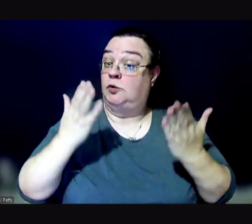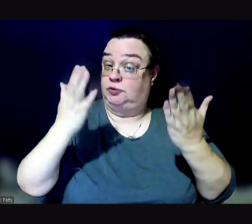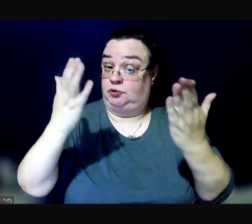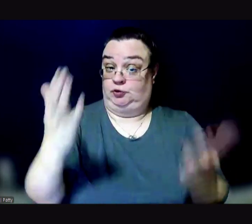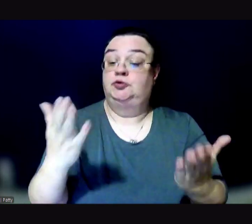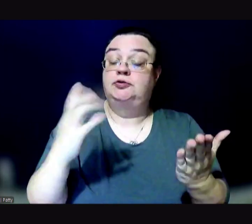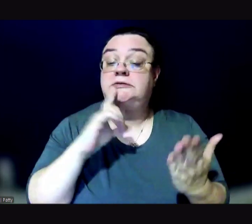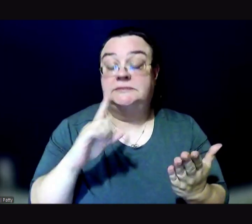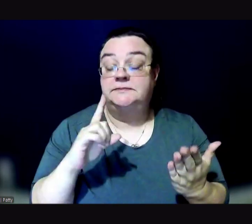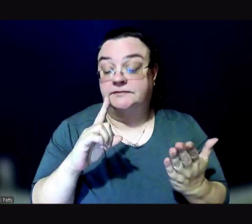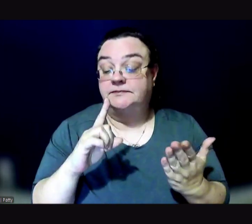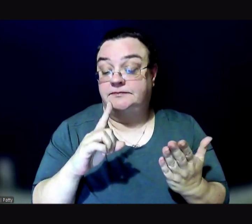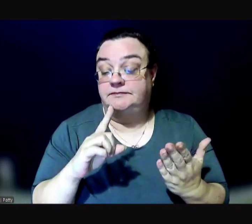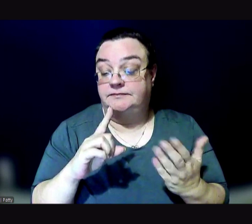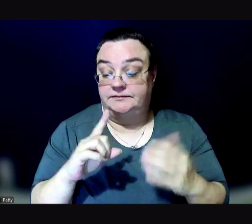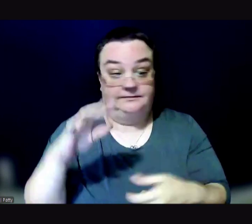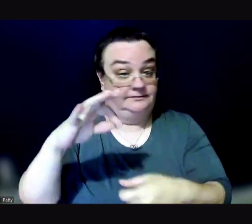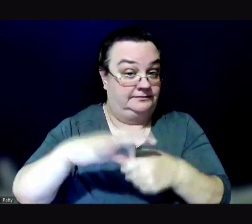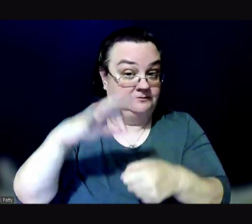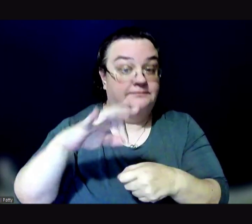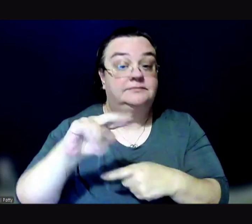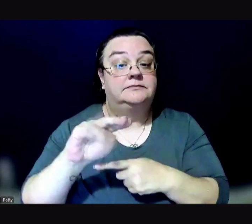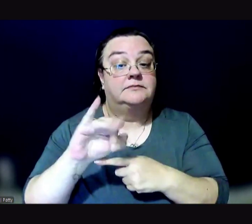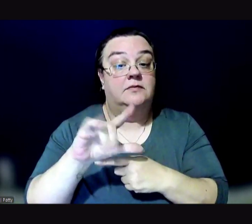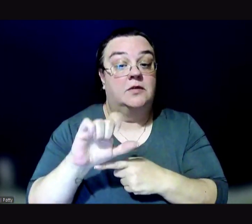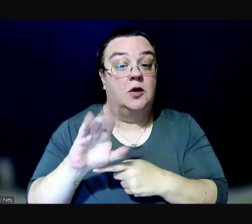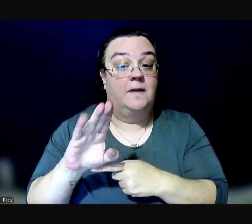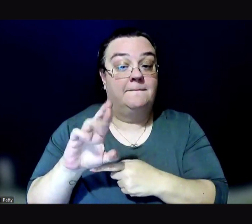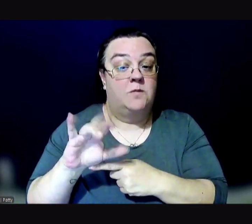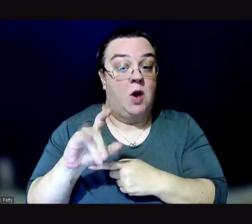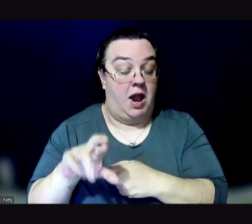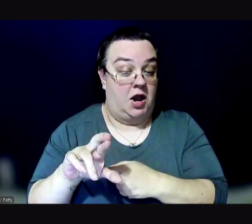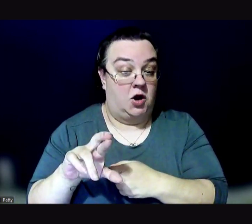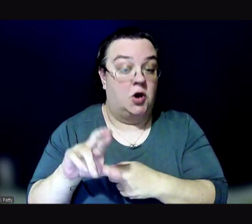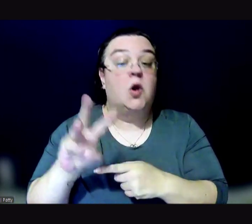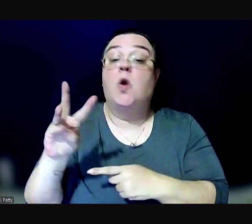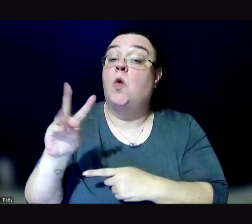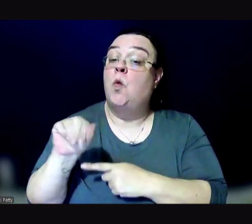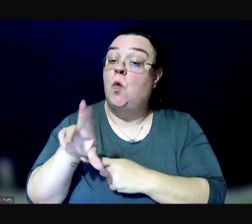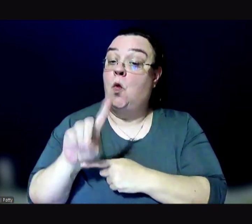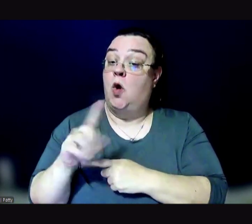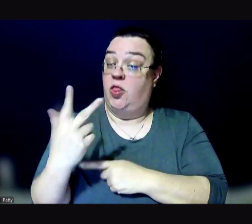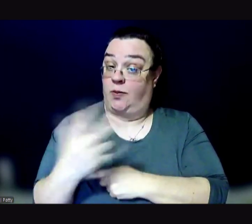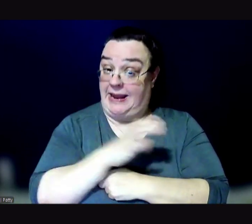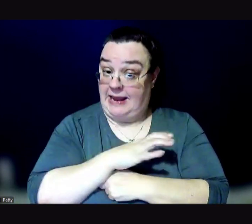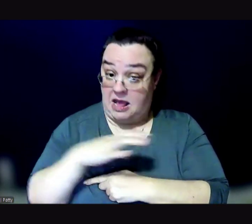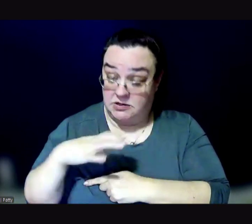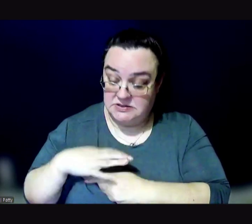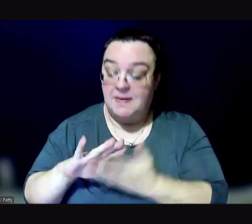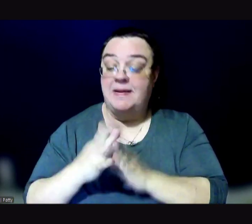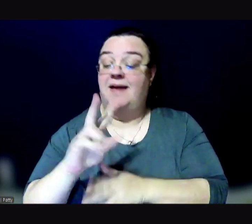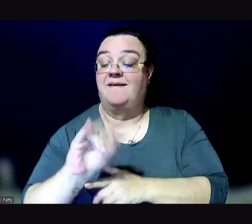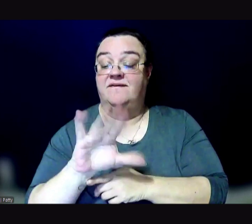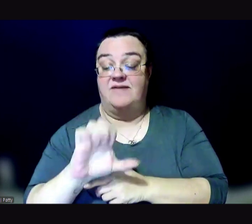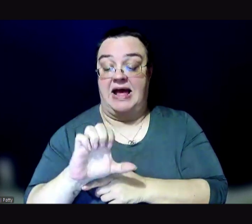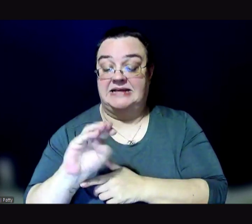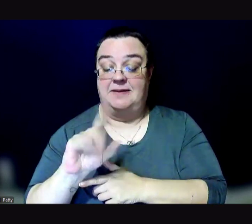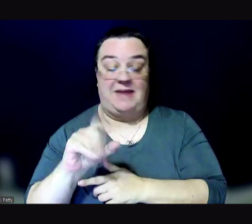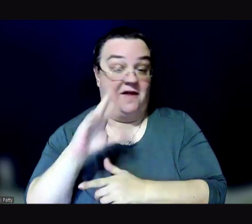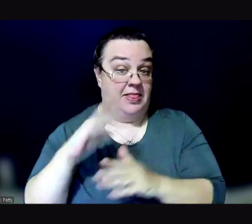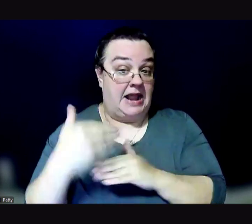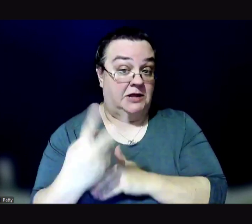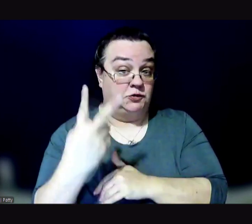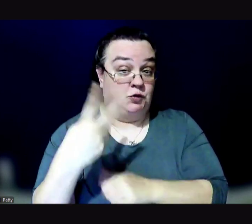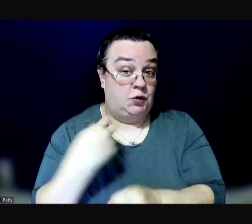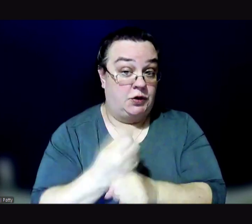is to elect Nicole Briner, Ward 3 council member, as the vice mayor for the ensuing 2-year term. All those in